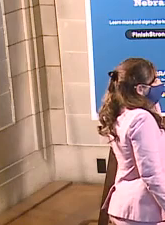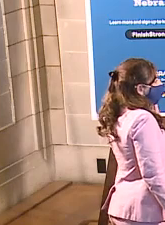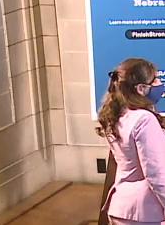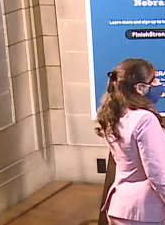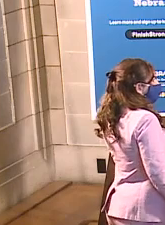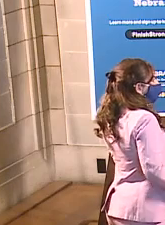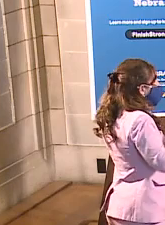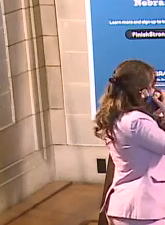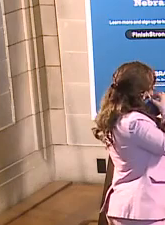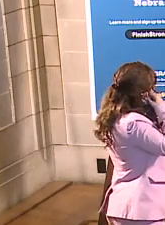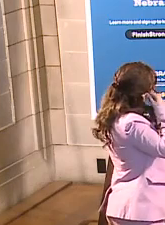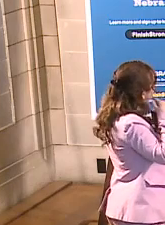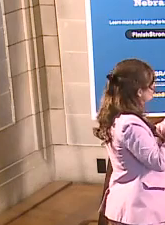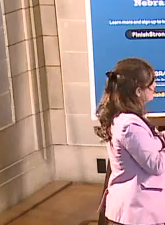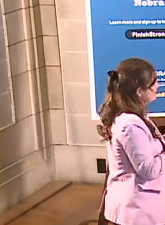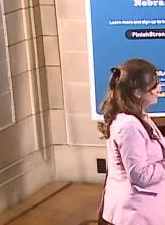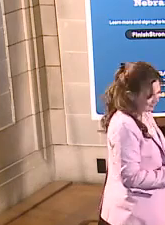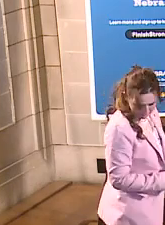Thank you.